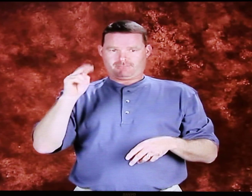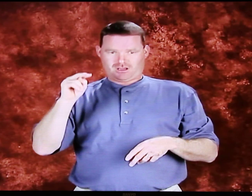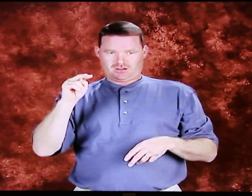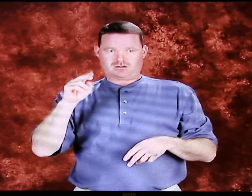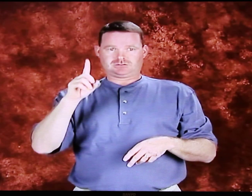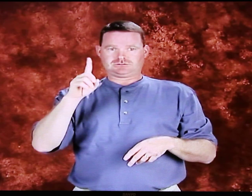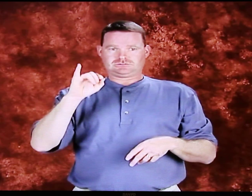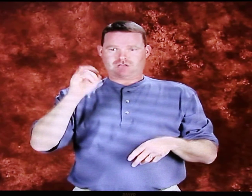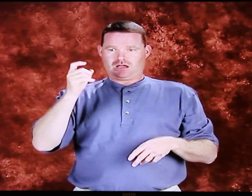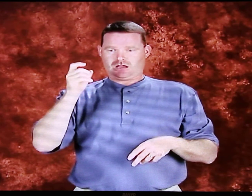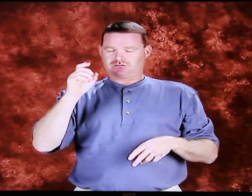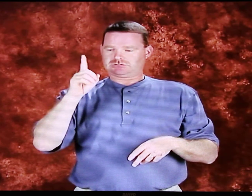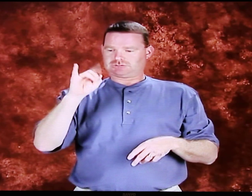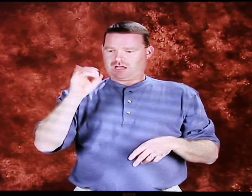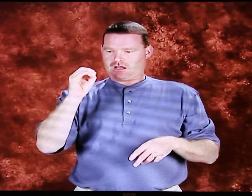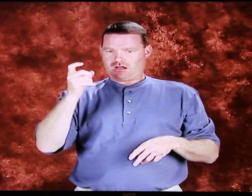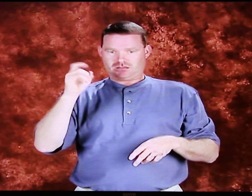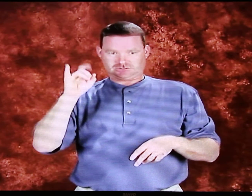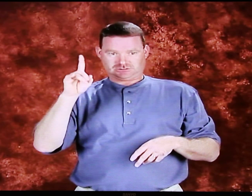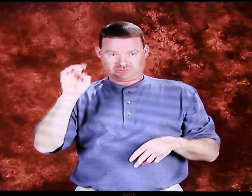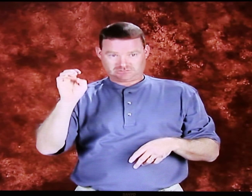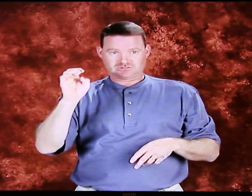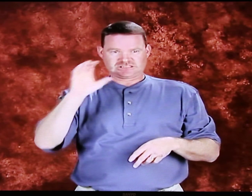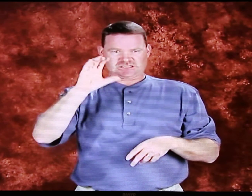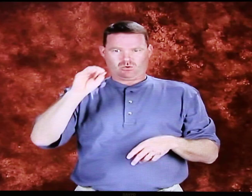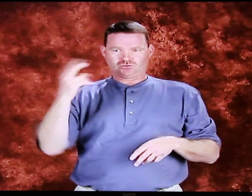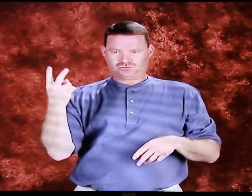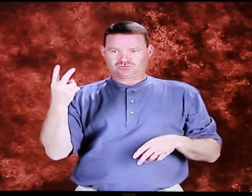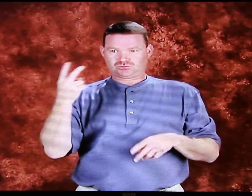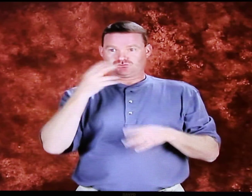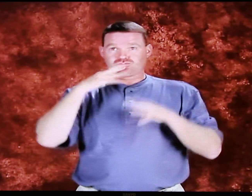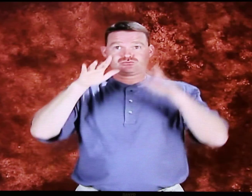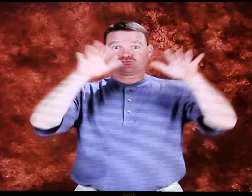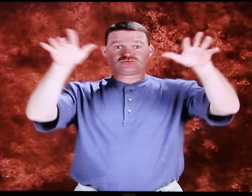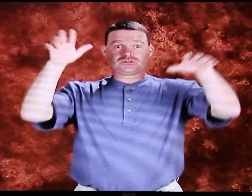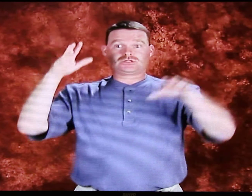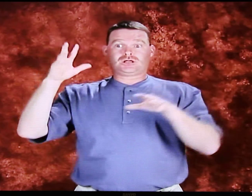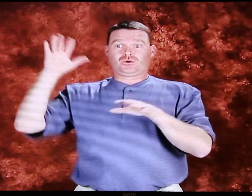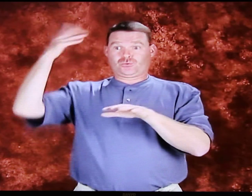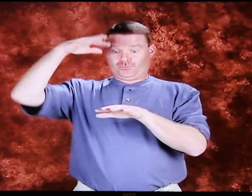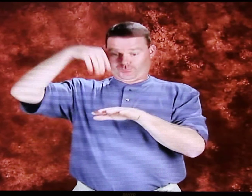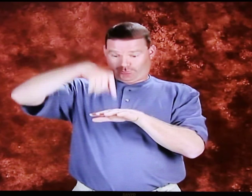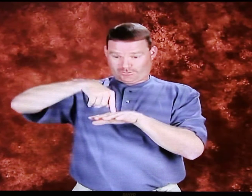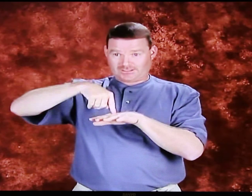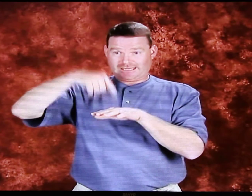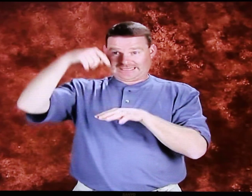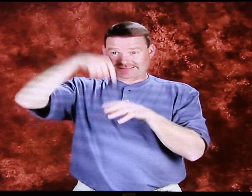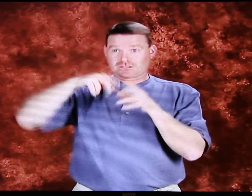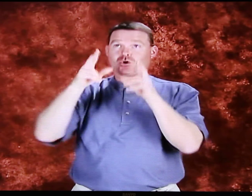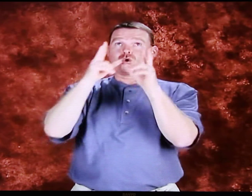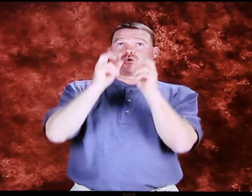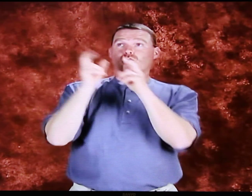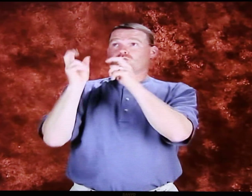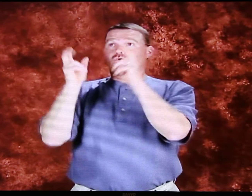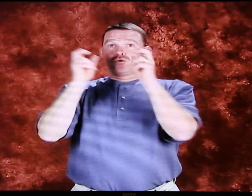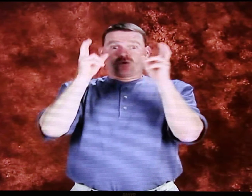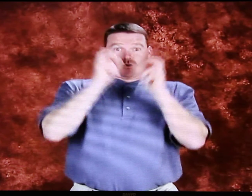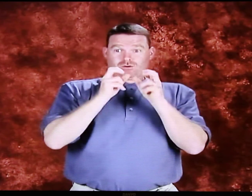expel carbon dioxide, excuse me, CO2. We expel that into the air. And